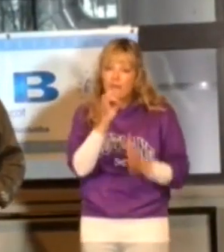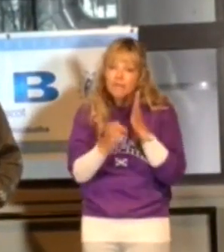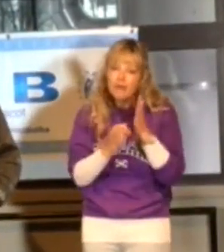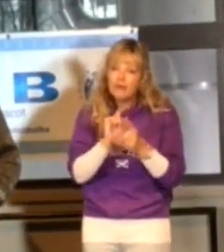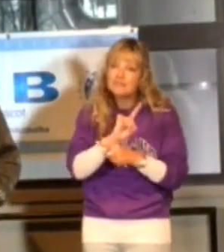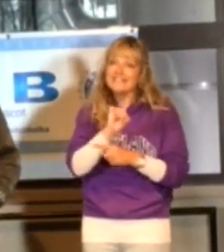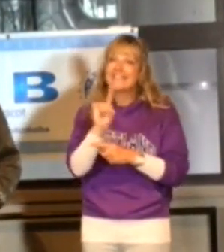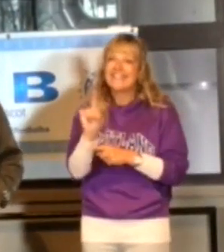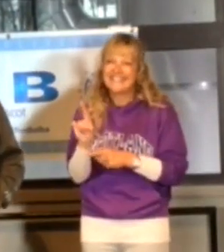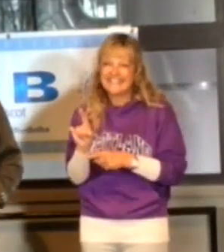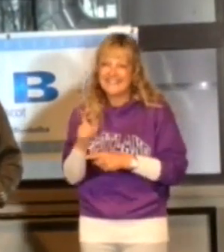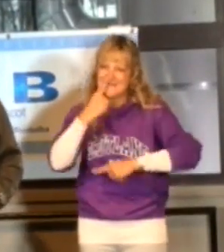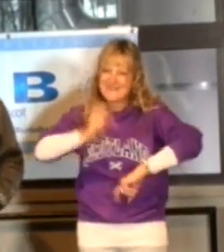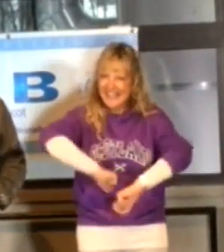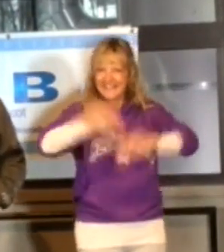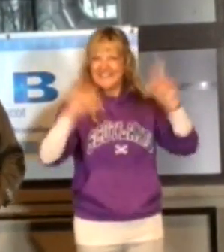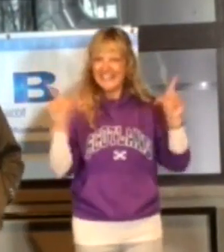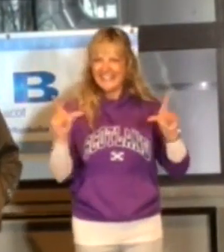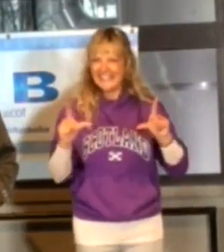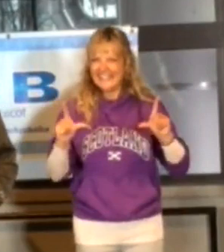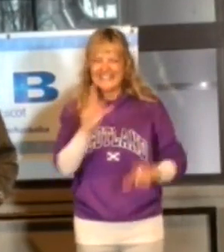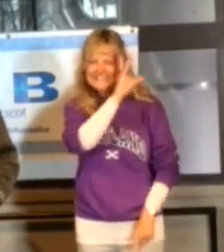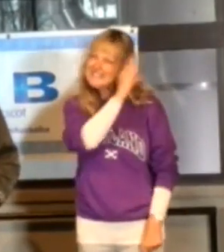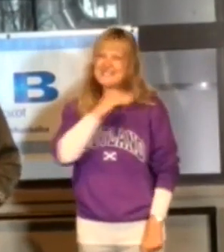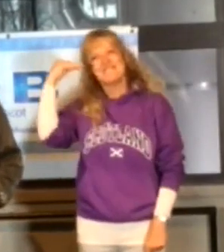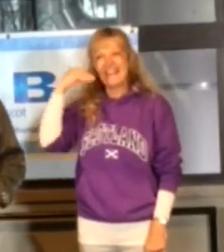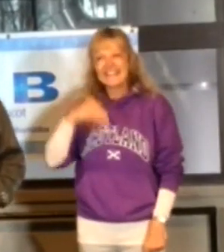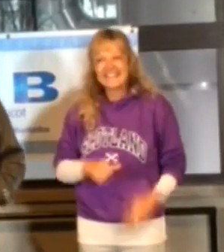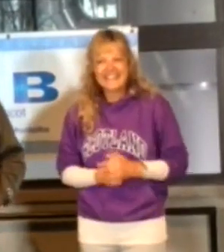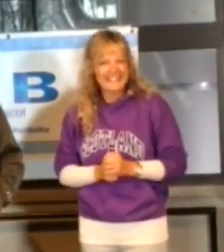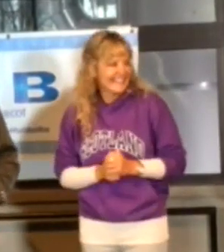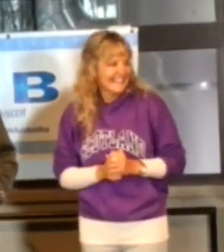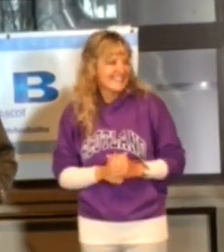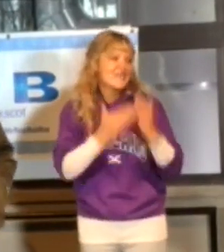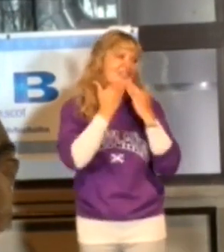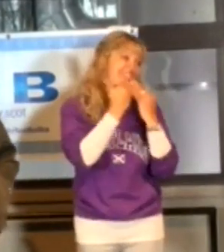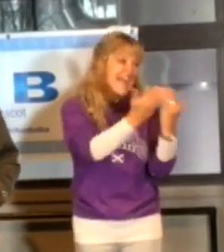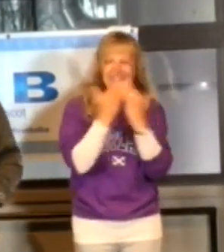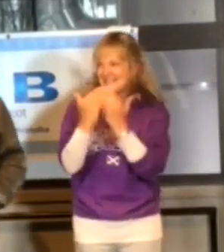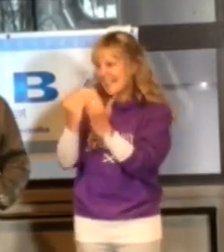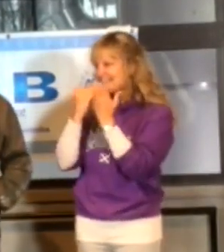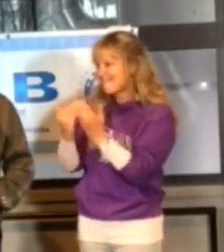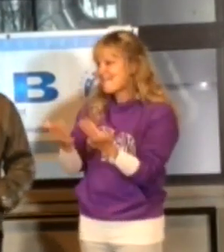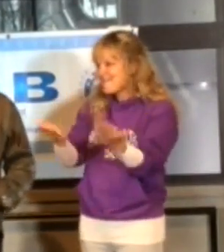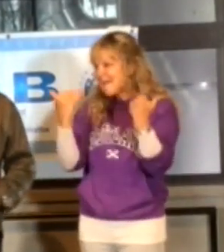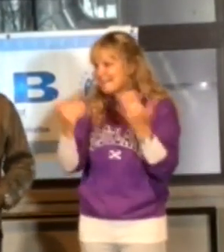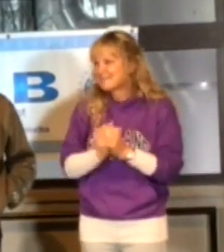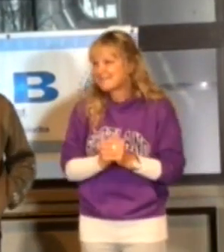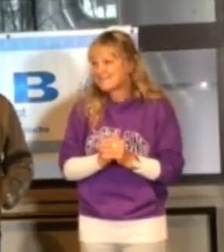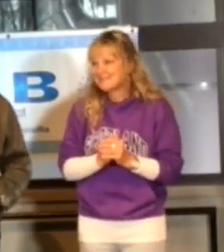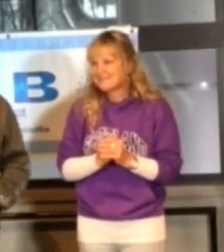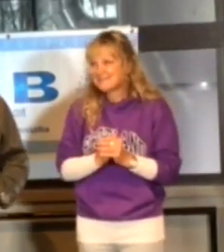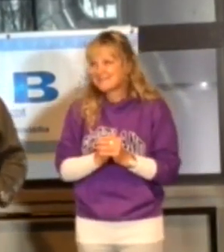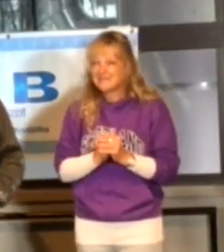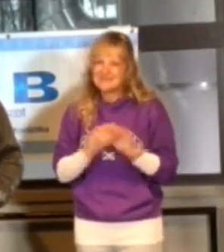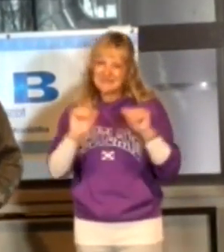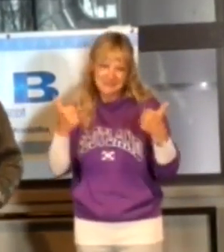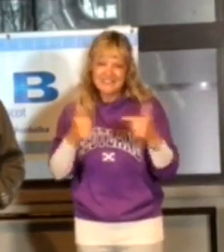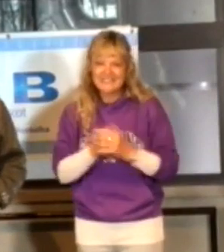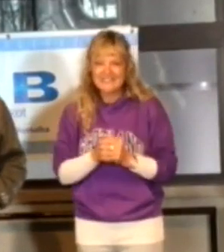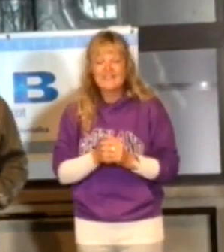boy, are we awake and smiling. So, just thanks for the welcome. Yeah, thanks for inspiring us.